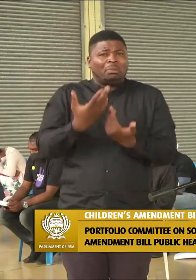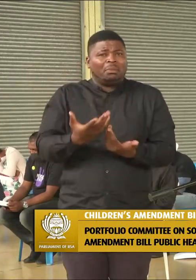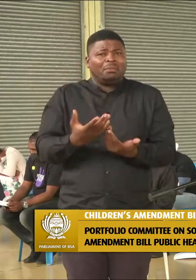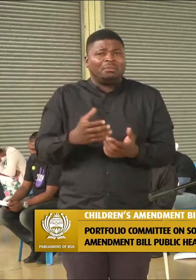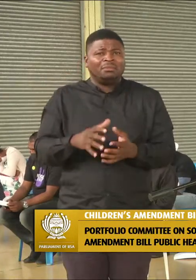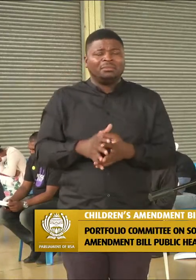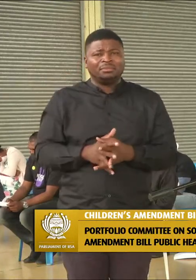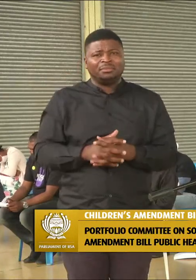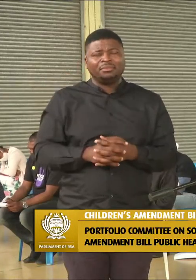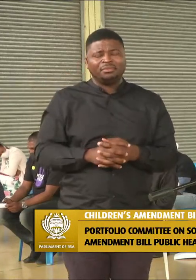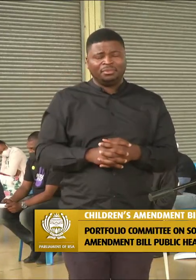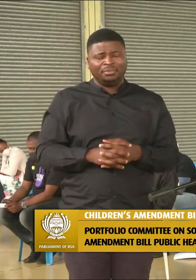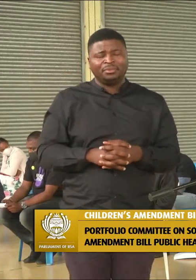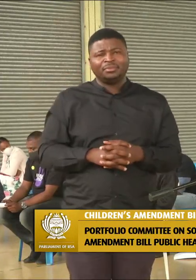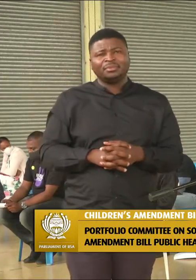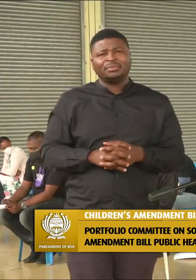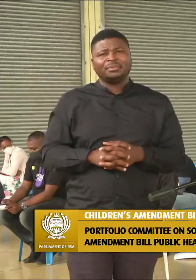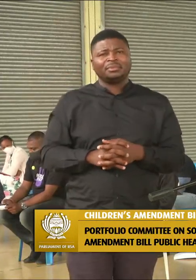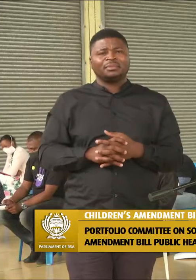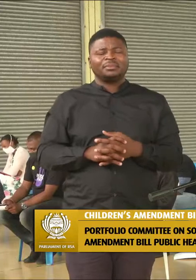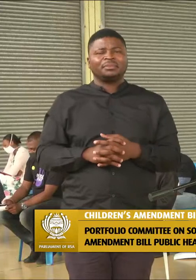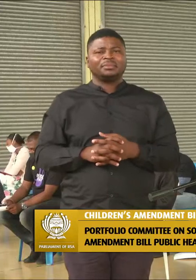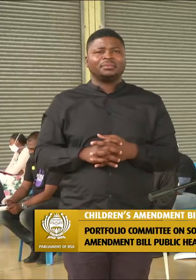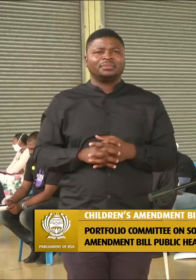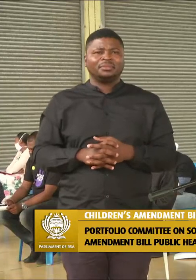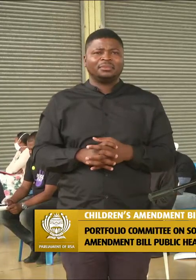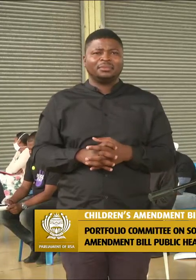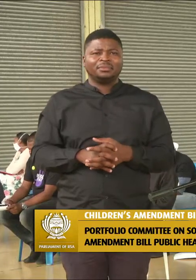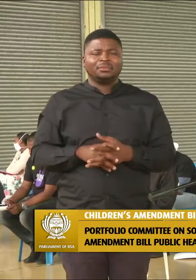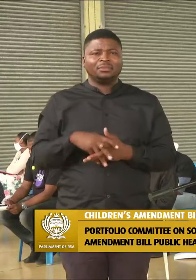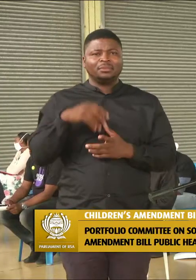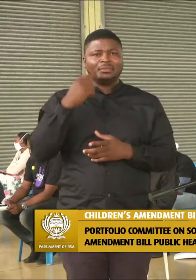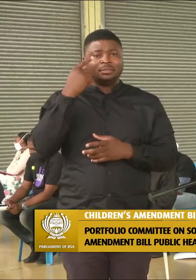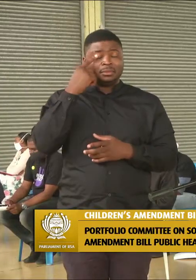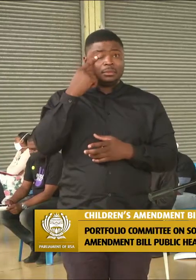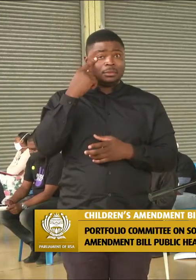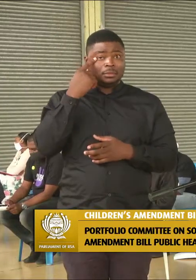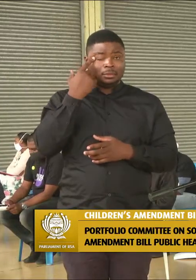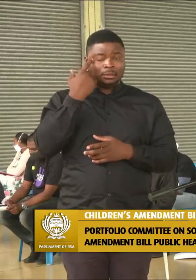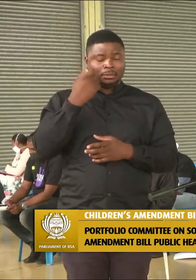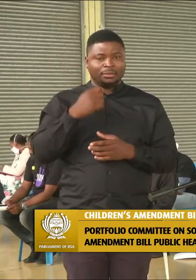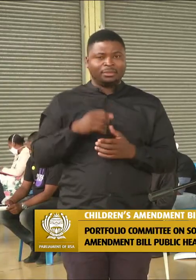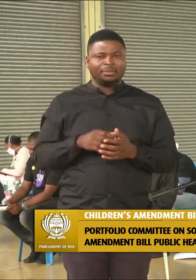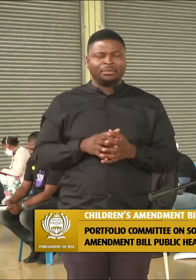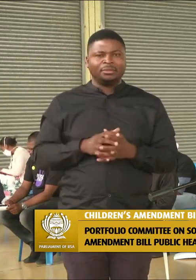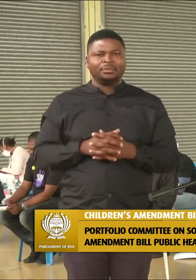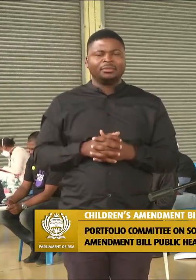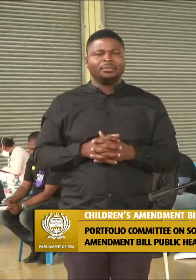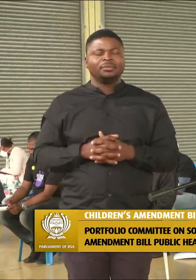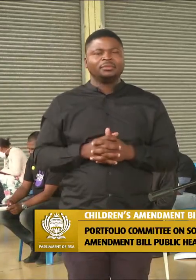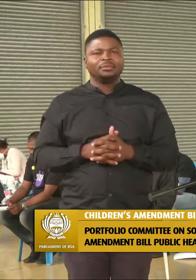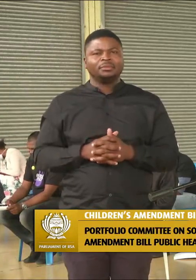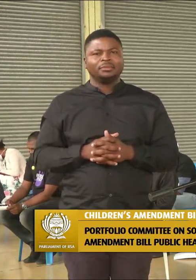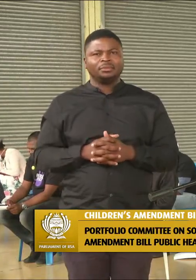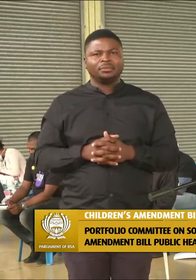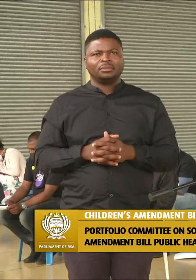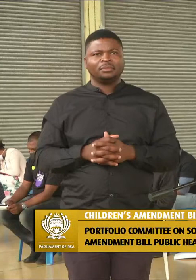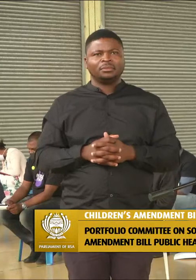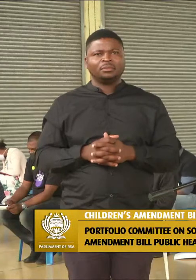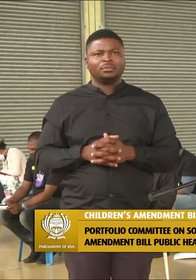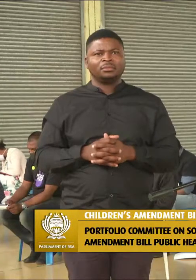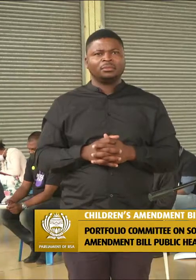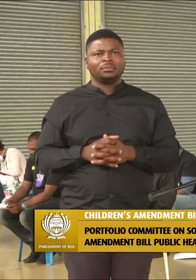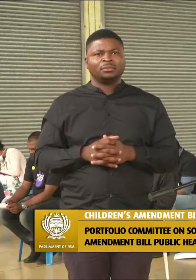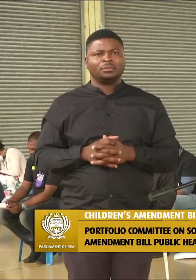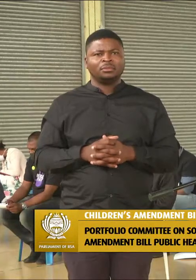us in terms of parents who are mentally disabled but who continue to give birth to